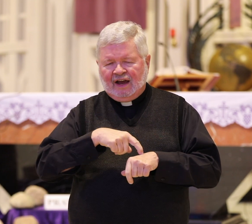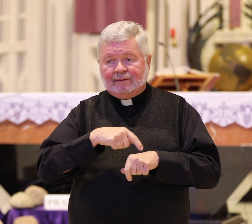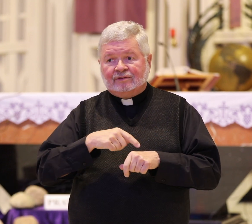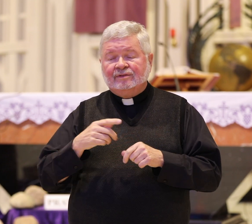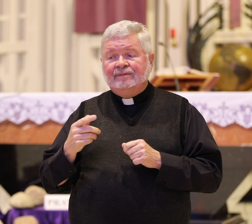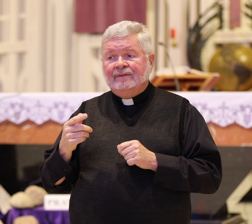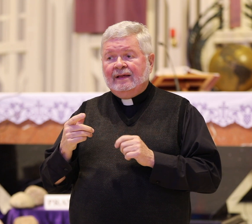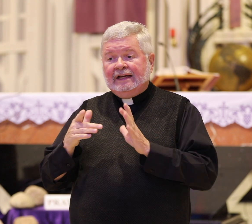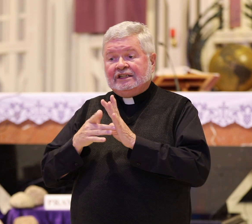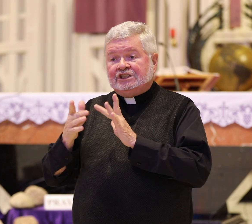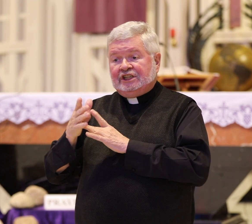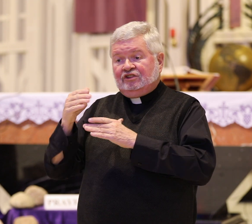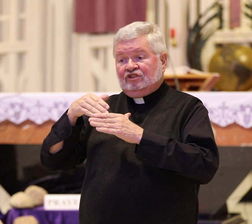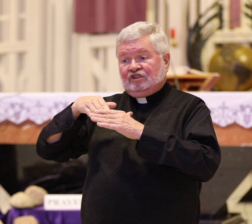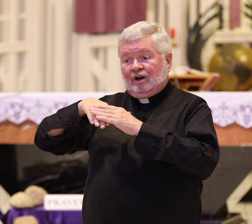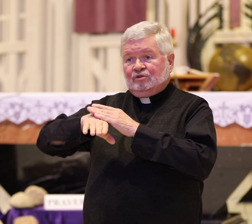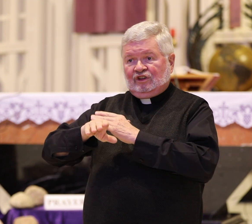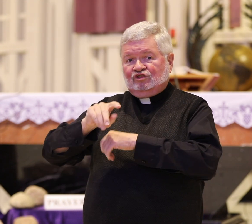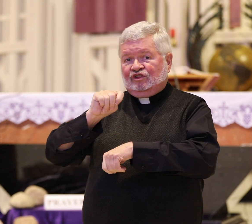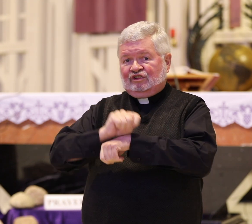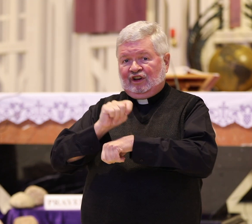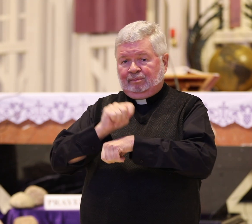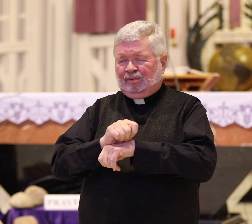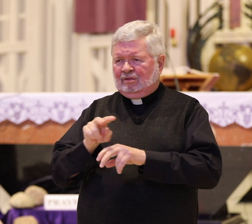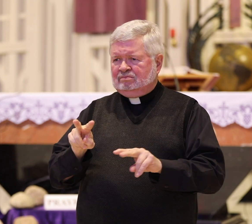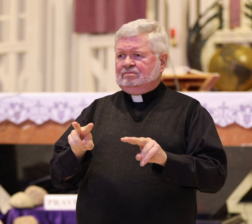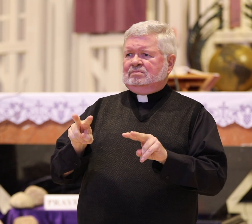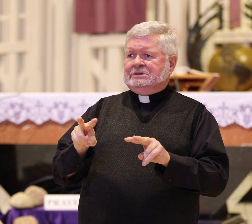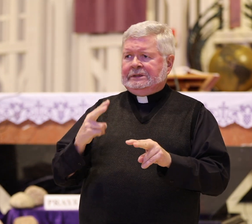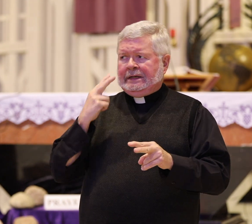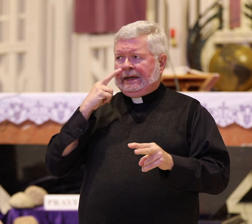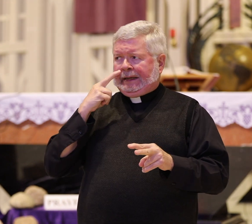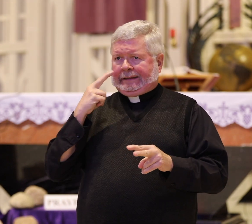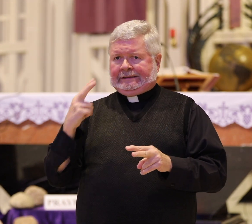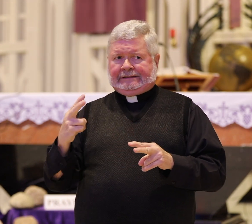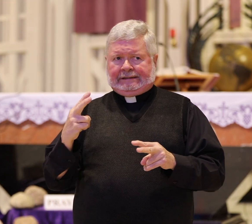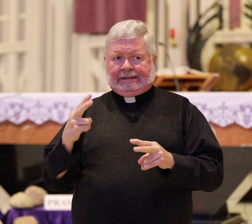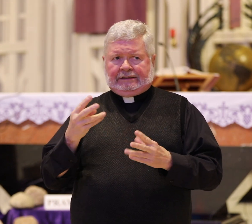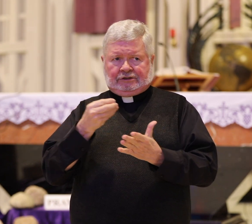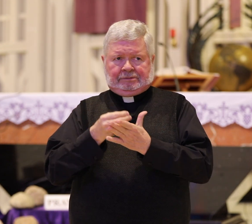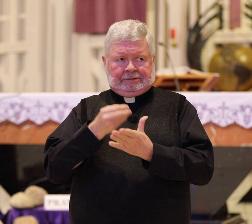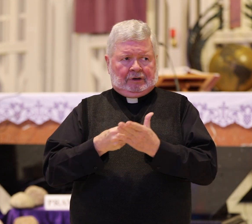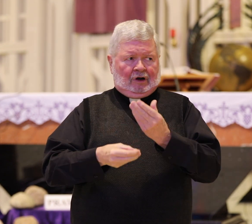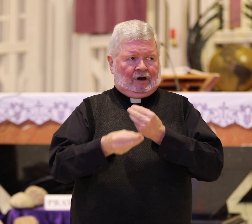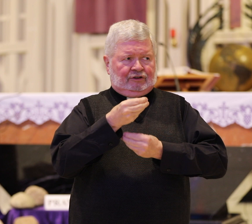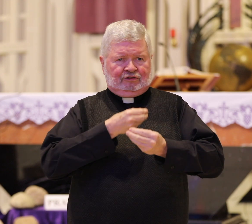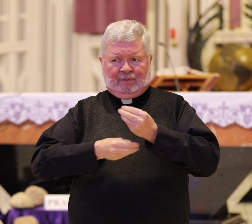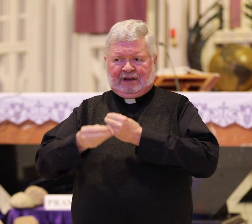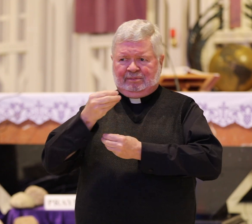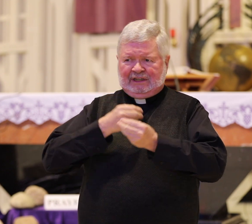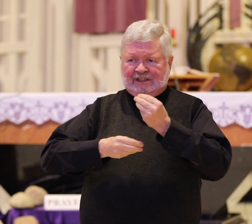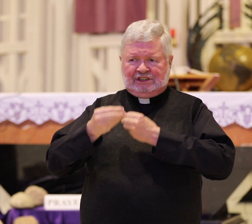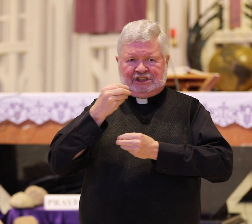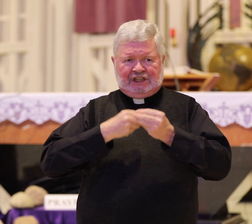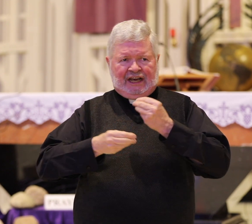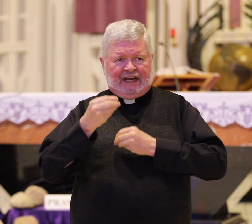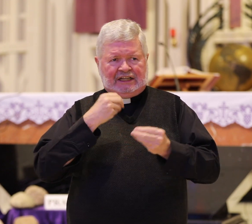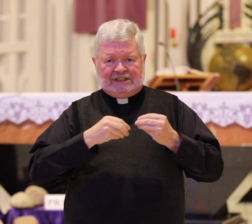times. Jesus comes into the temple and he sees all this money being exchanged and